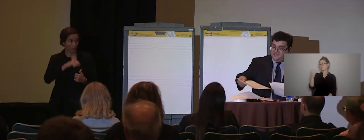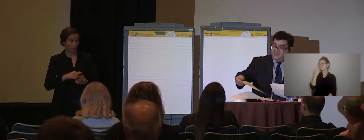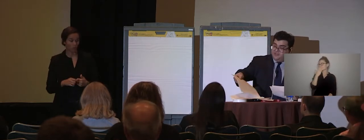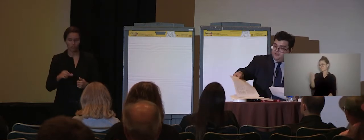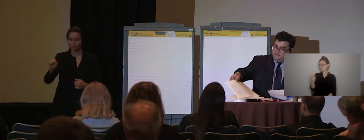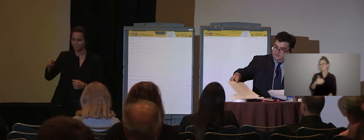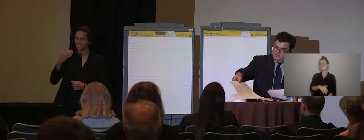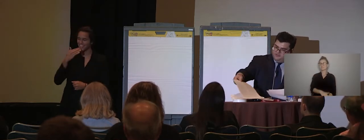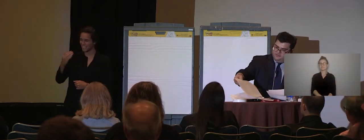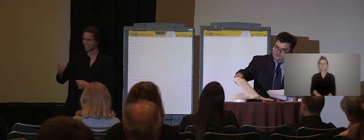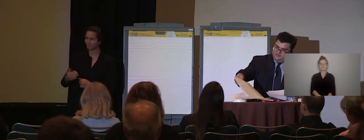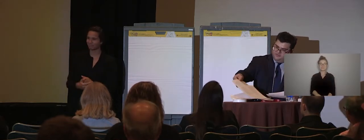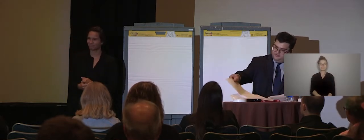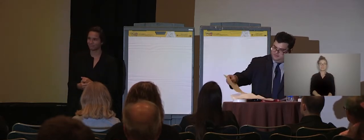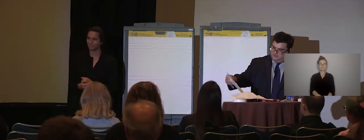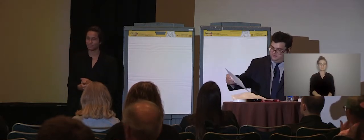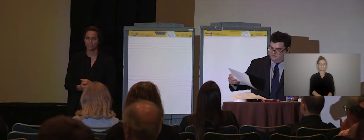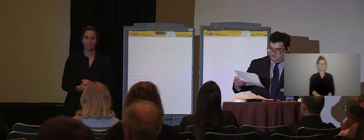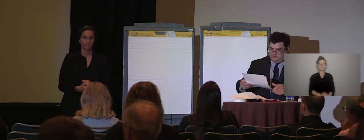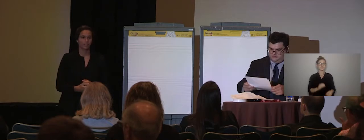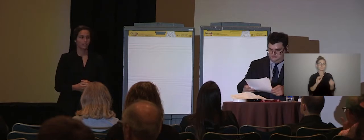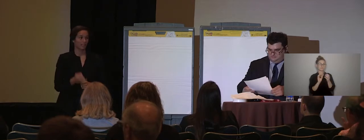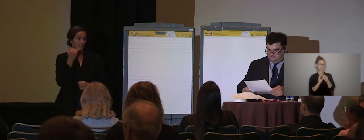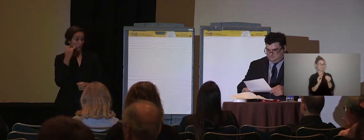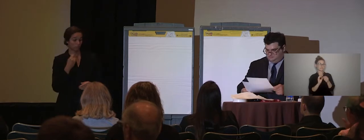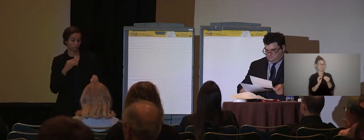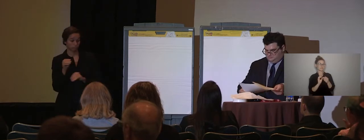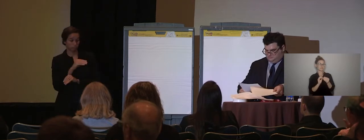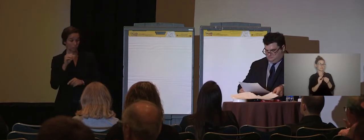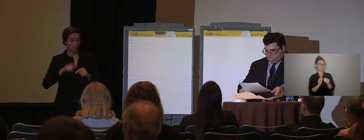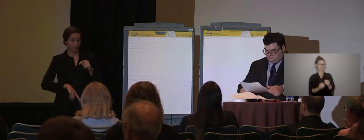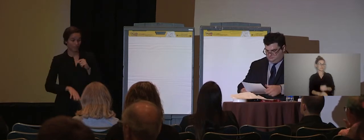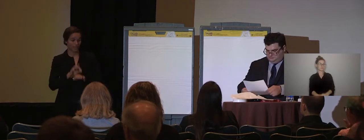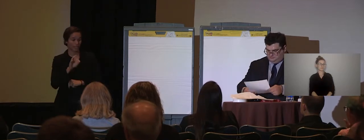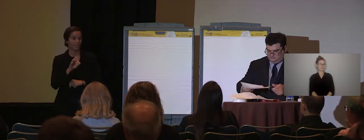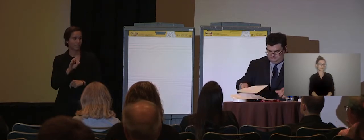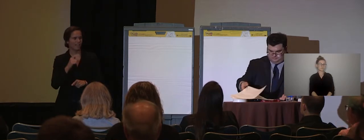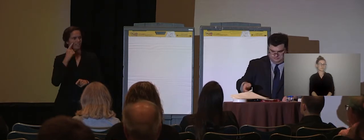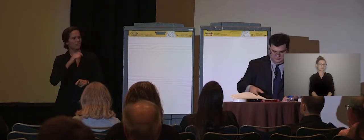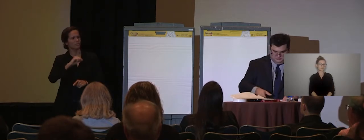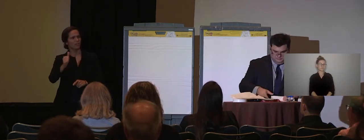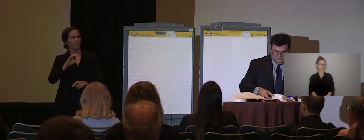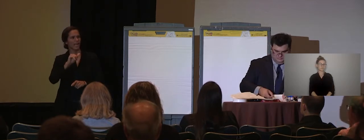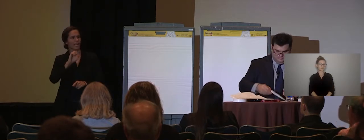cases. Yes, thank you. Zero hopping, there was another case that you were about to